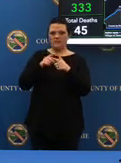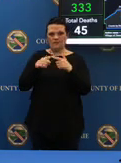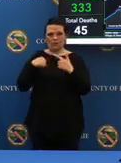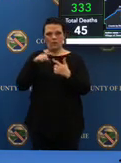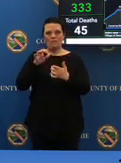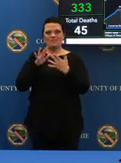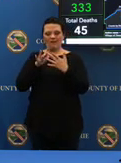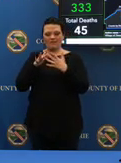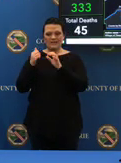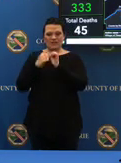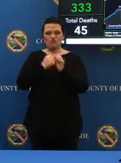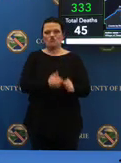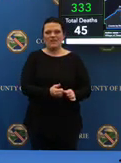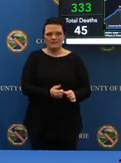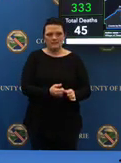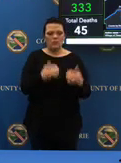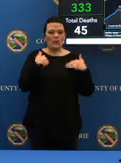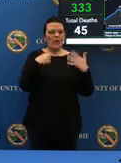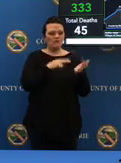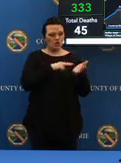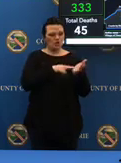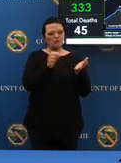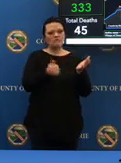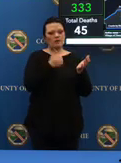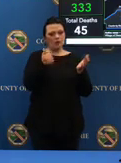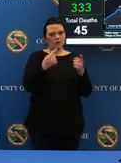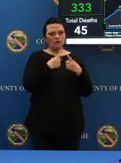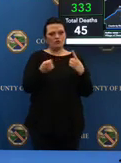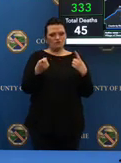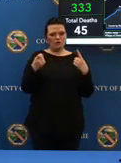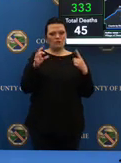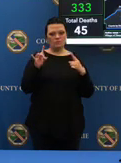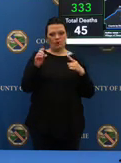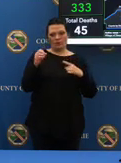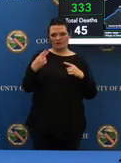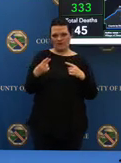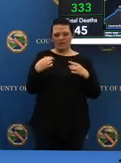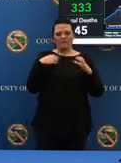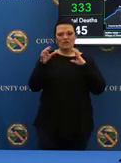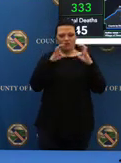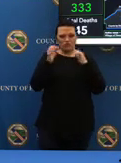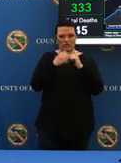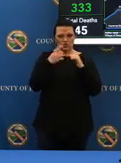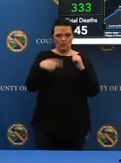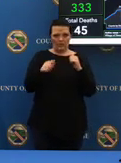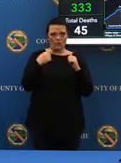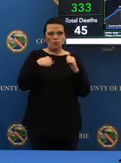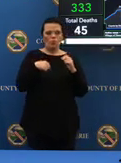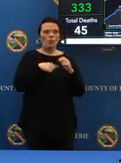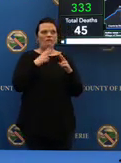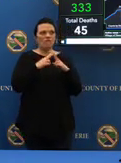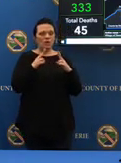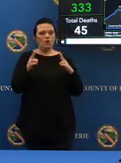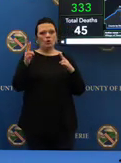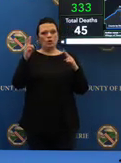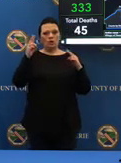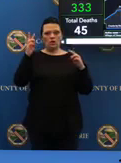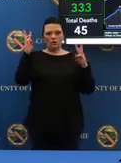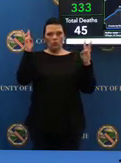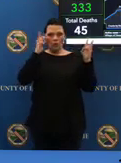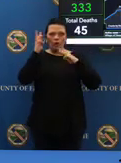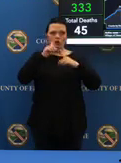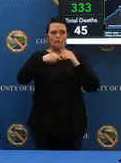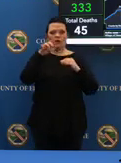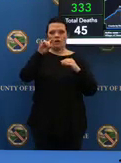have nurses and others from our health department having conversations with them. We are very worried about having hundreds